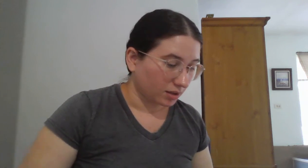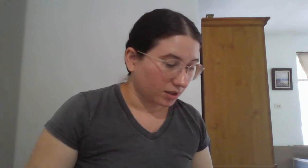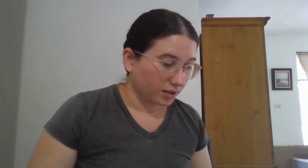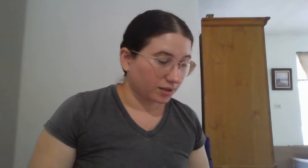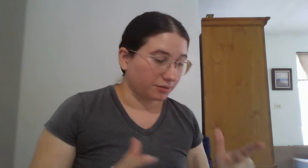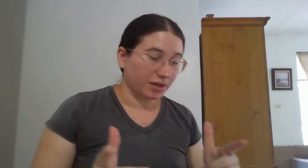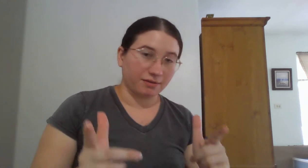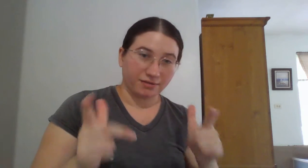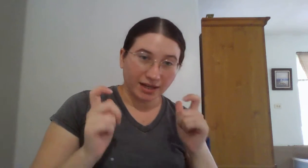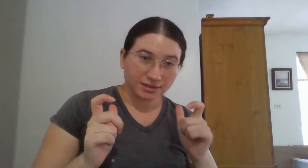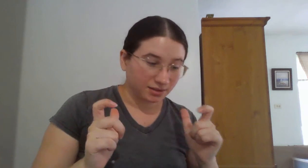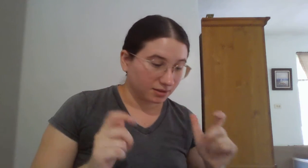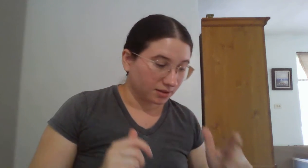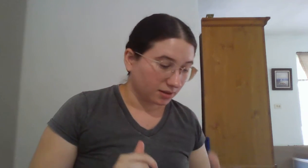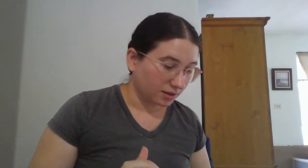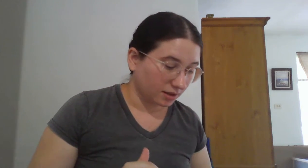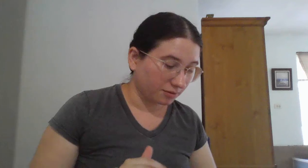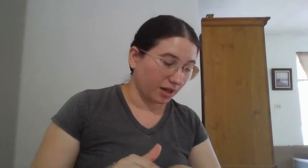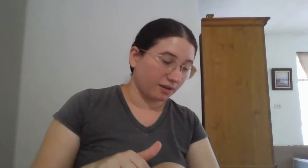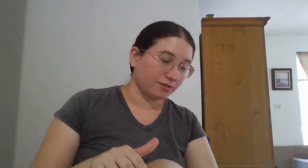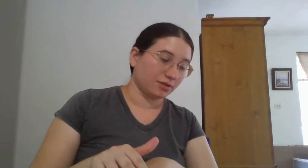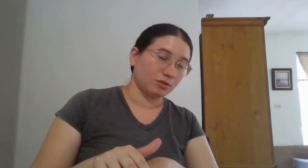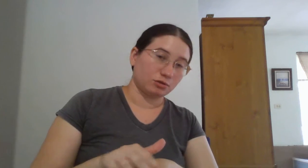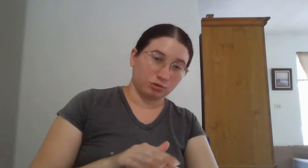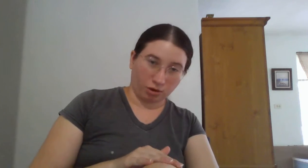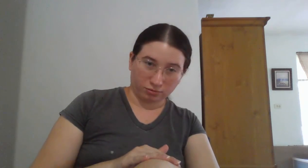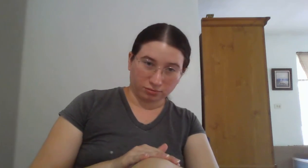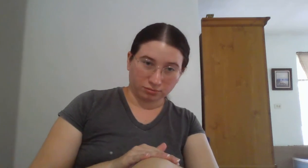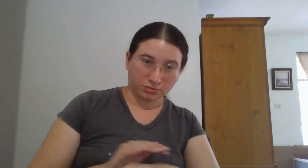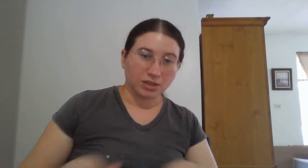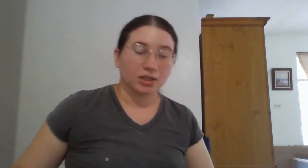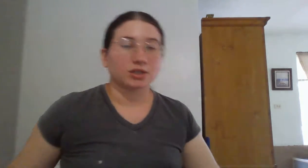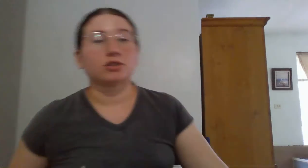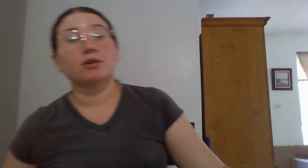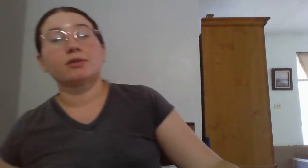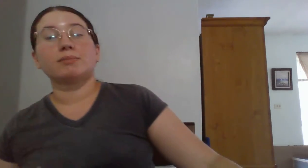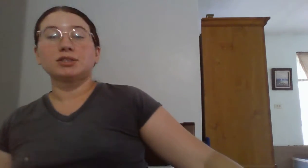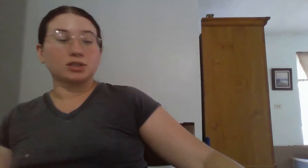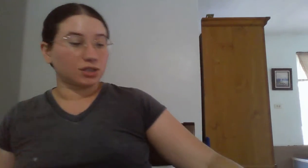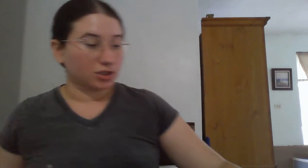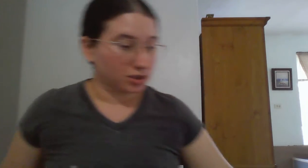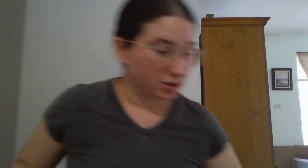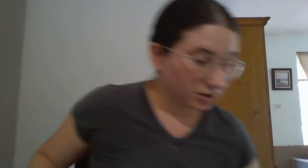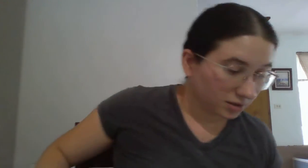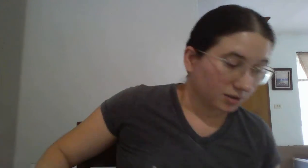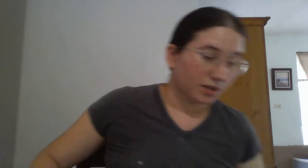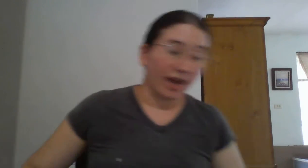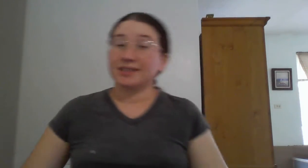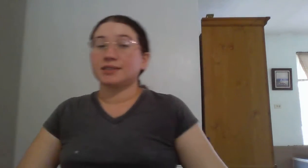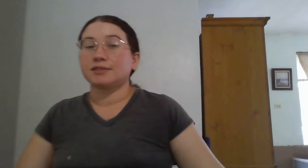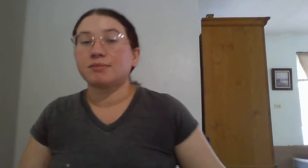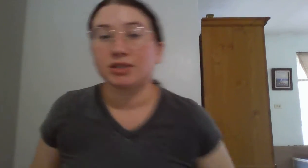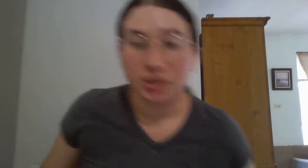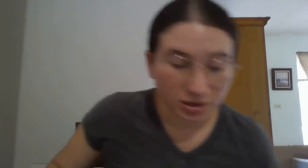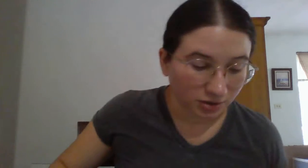And then here we have fast. Then here we have slow. So the modulation, the adjective modulation